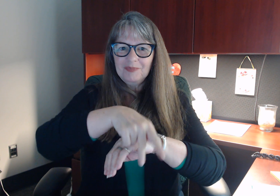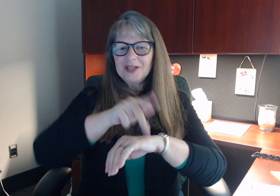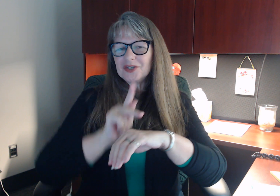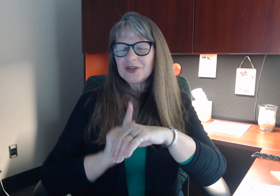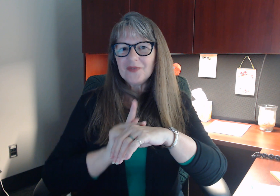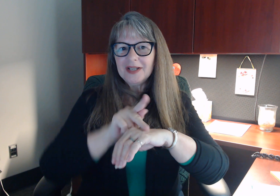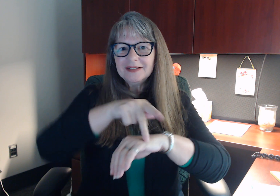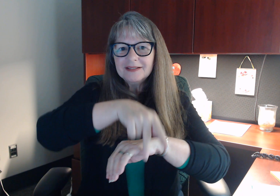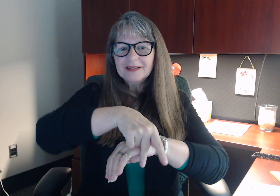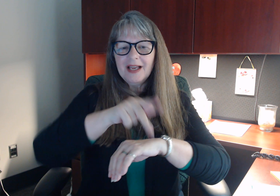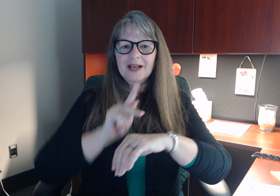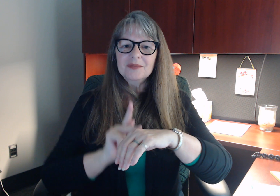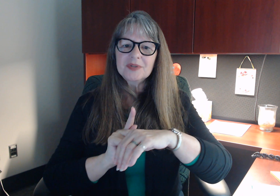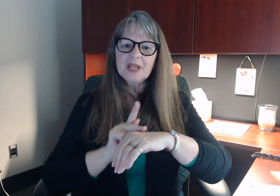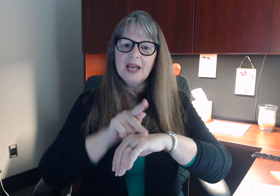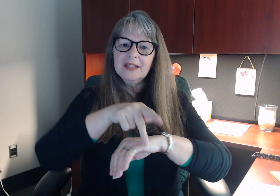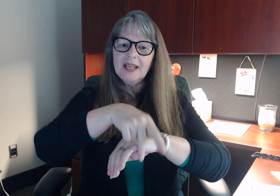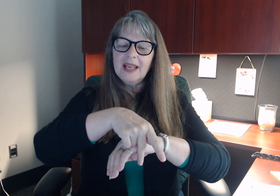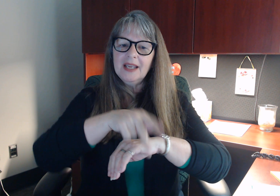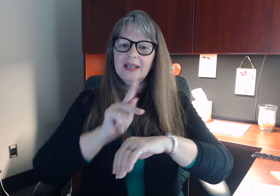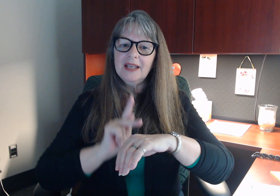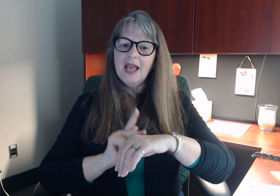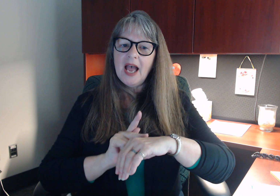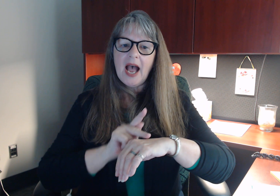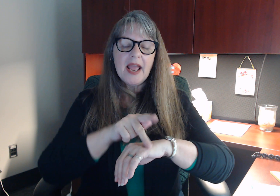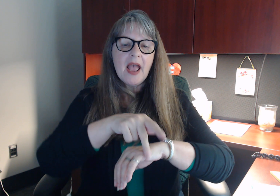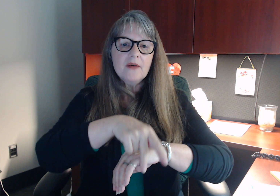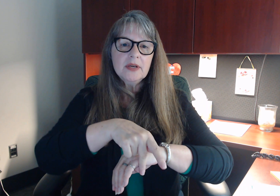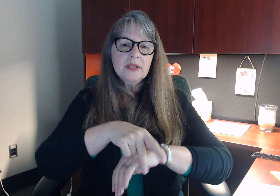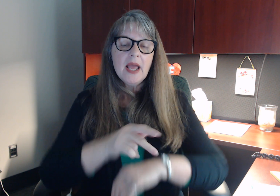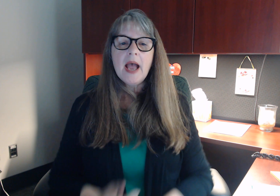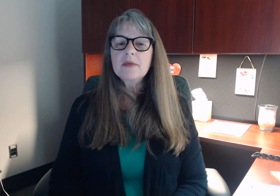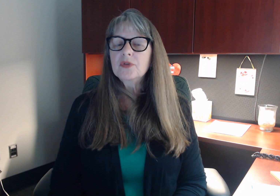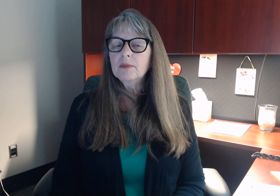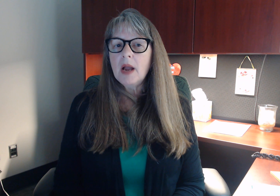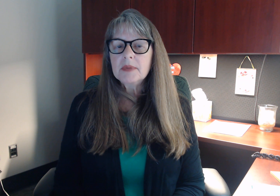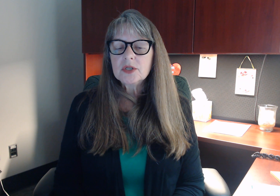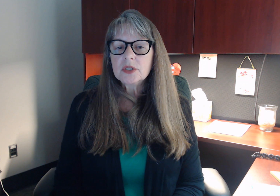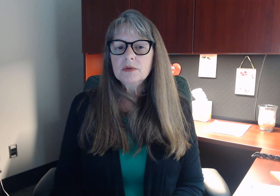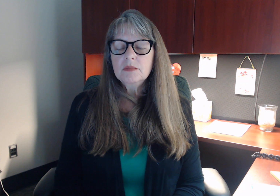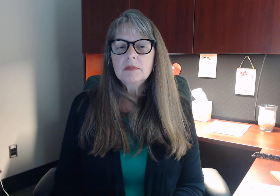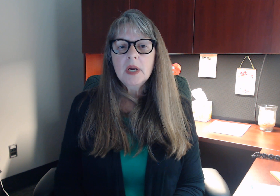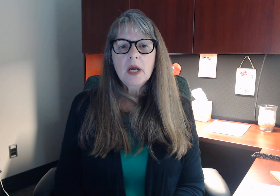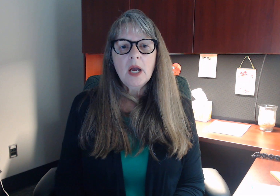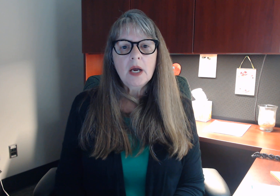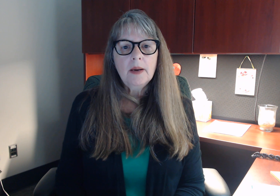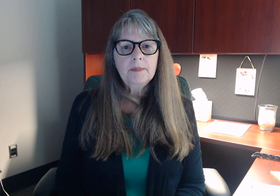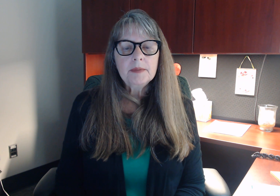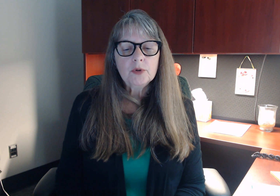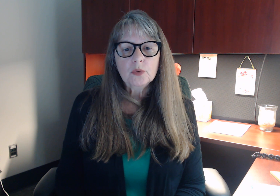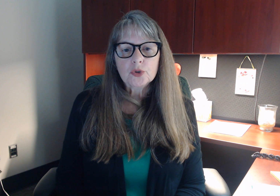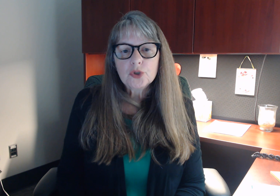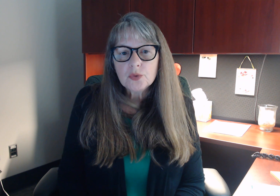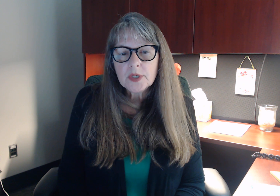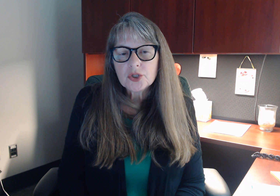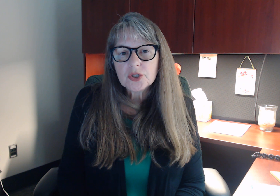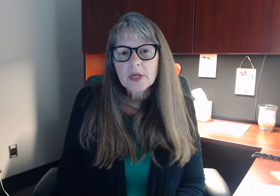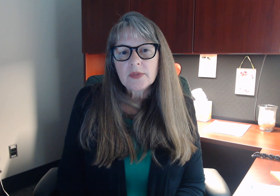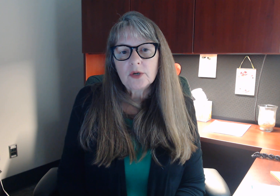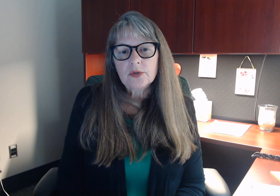just a fun sign, and I haven't, there might be some people who are Jewish that are deaf